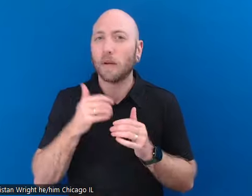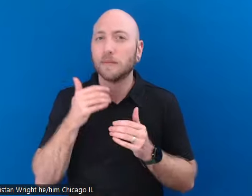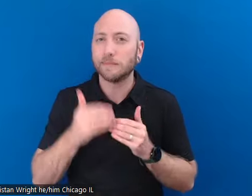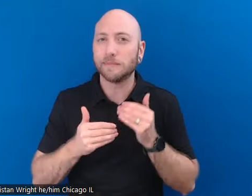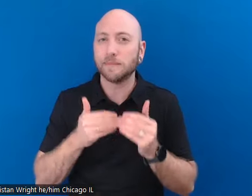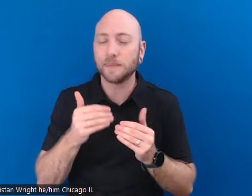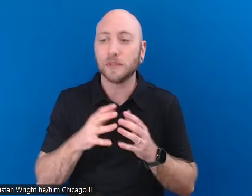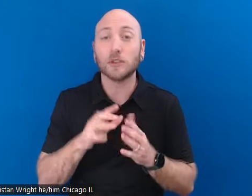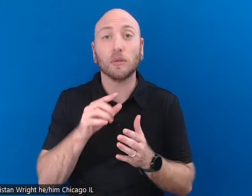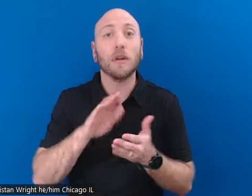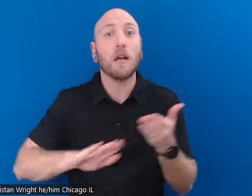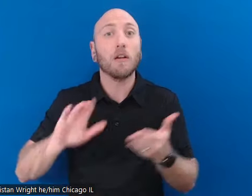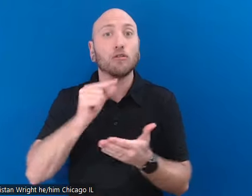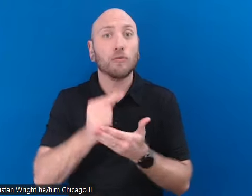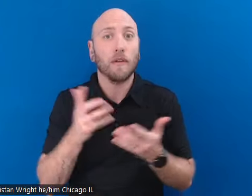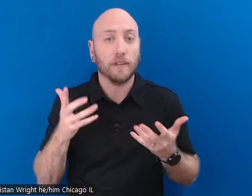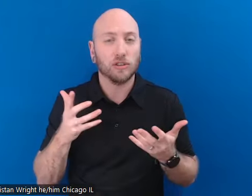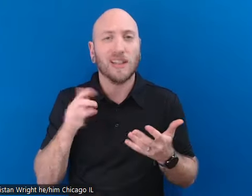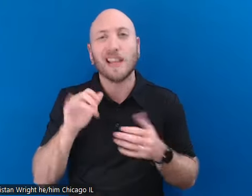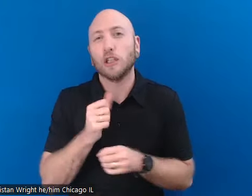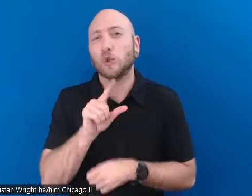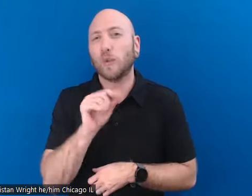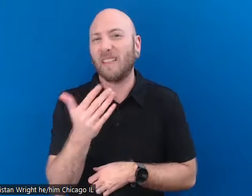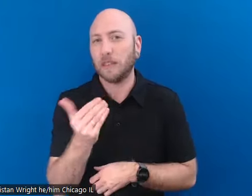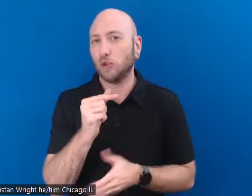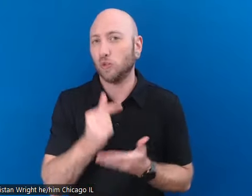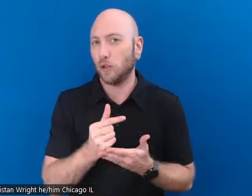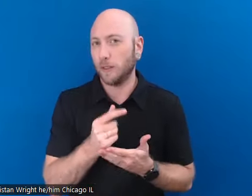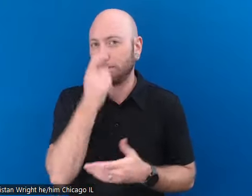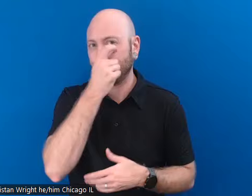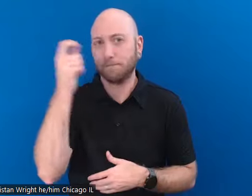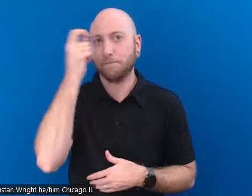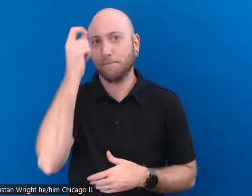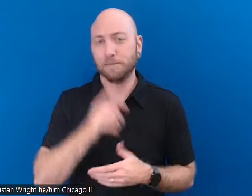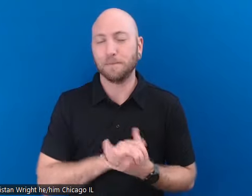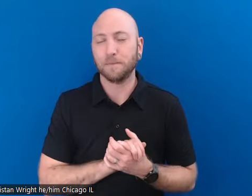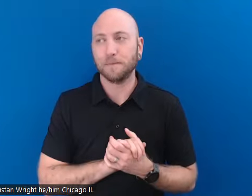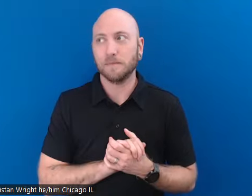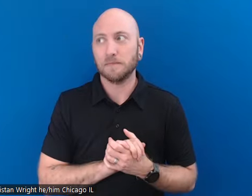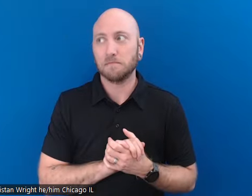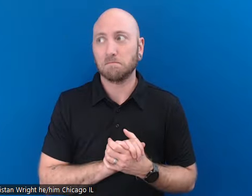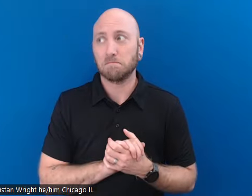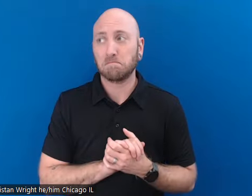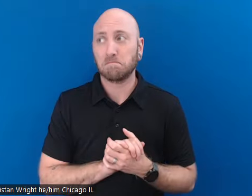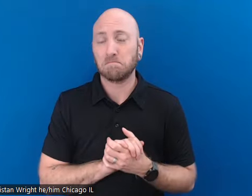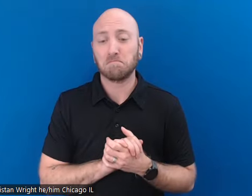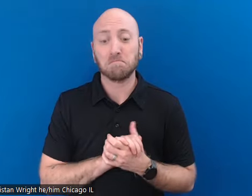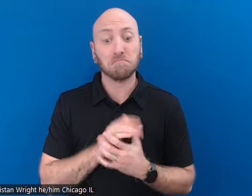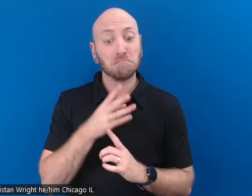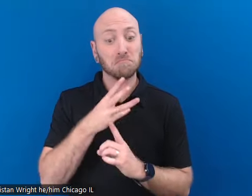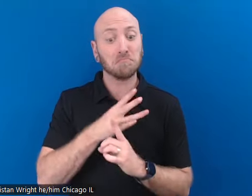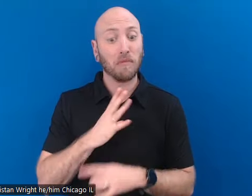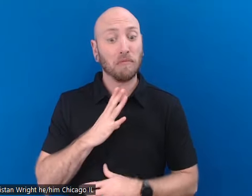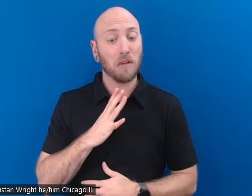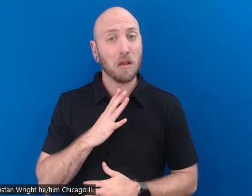I graduated from college in 2015. And the first like 6 months were fine. I was living